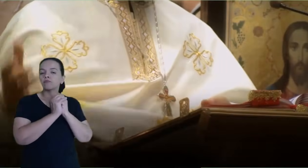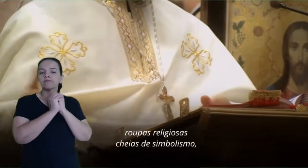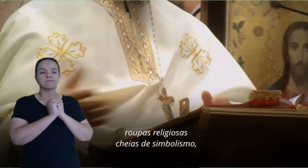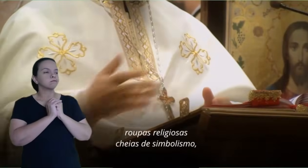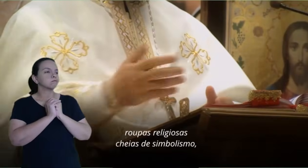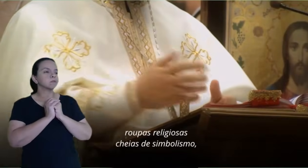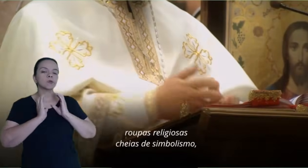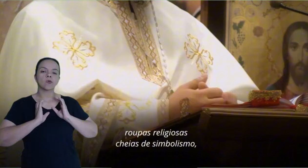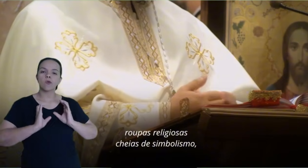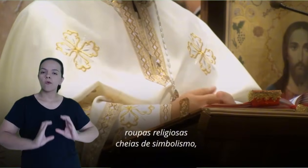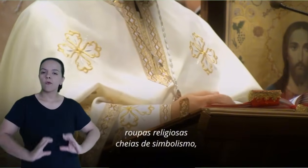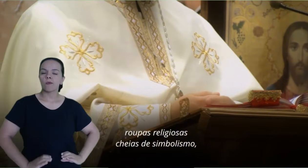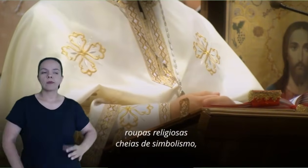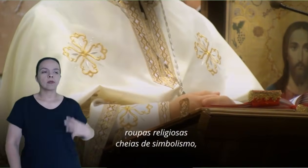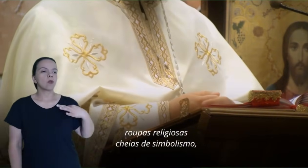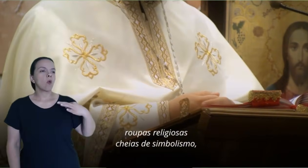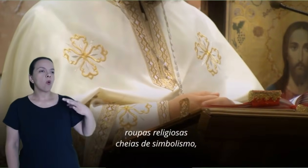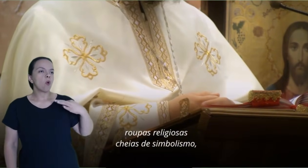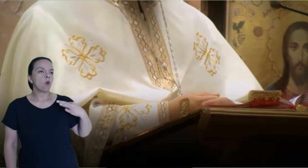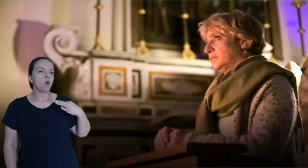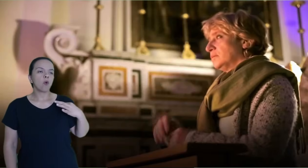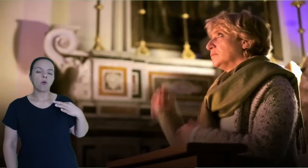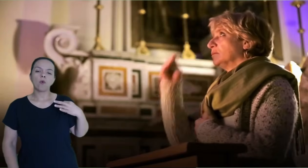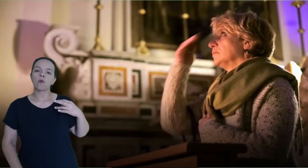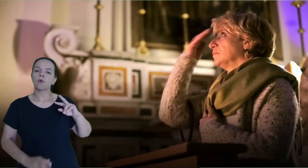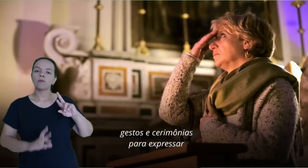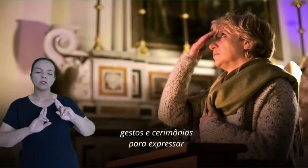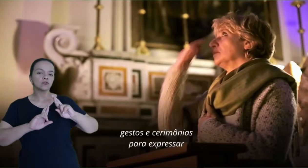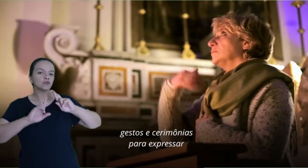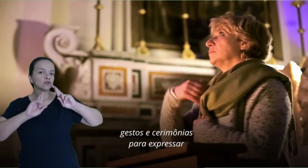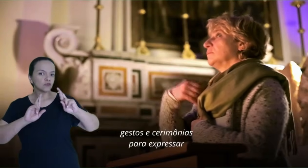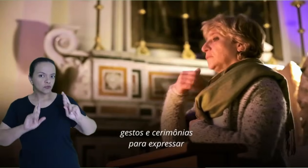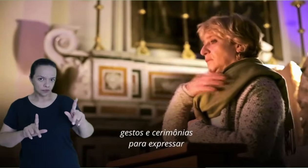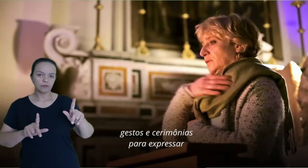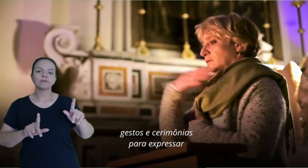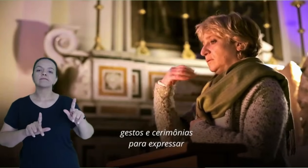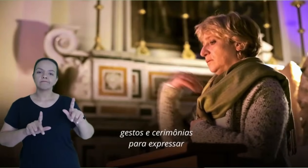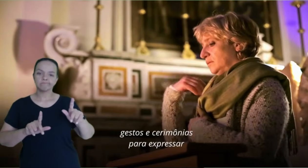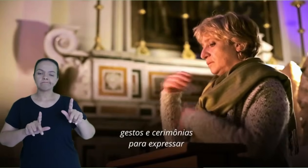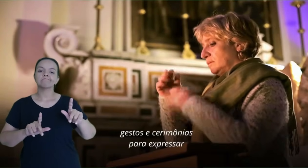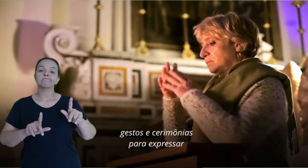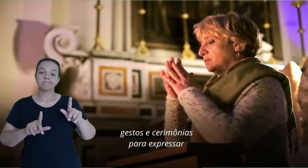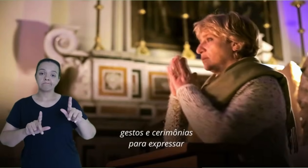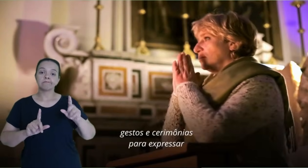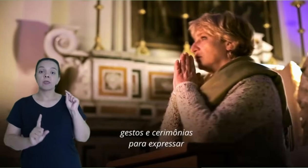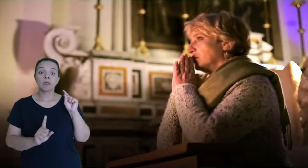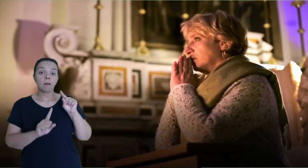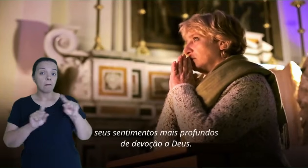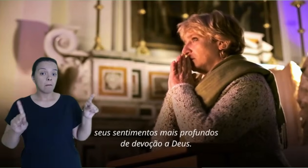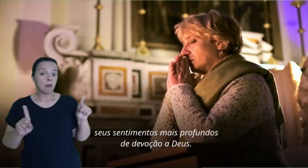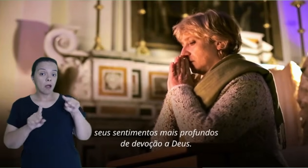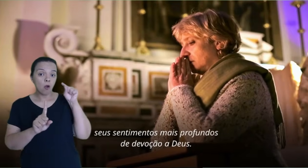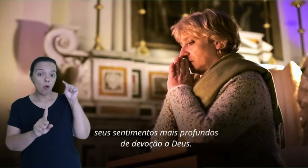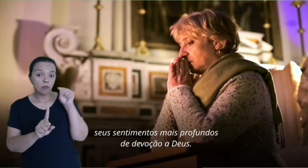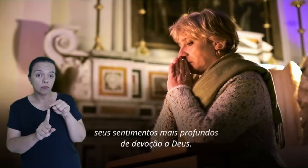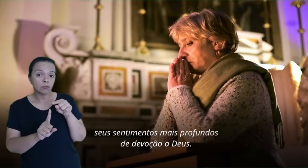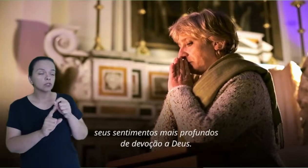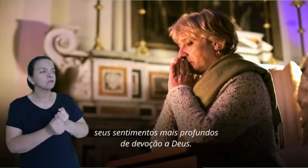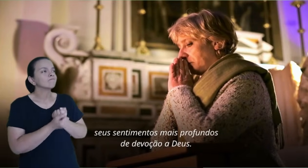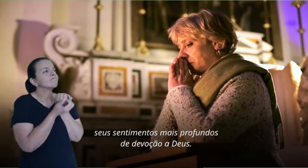religious clothing full of symbolism, gestures, and ceremonies to express their innermost feelings of devotion